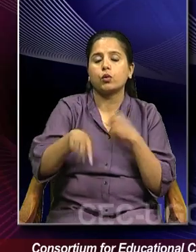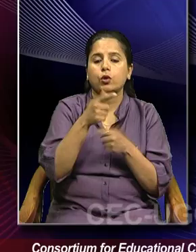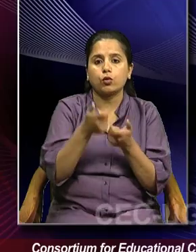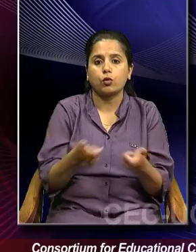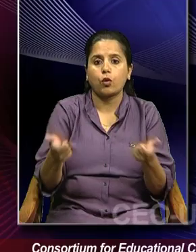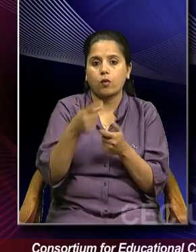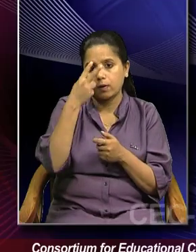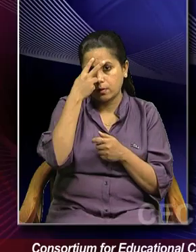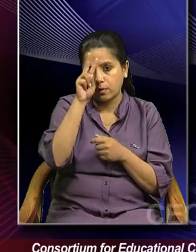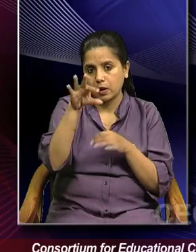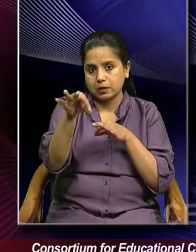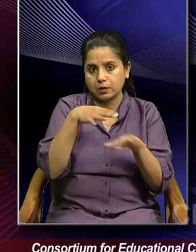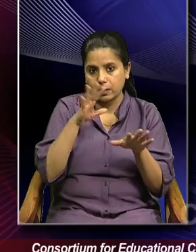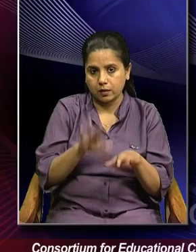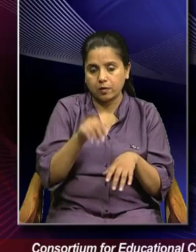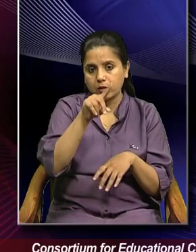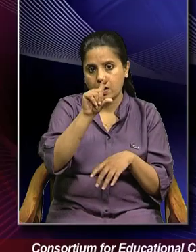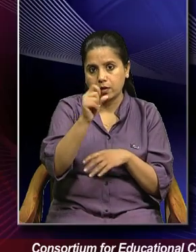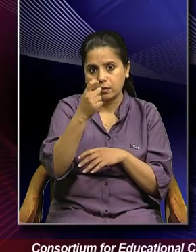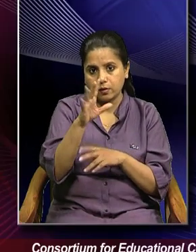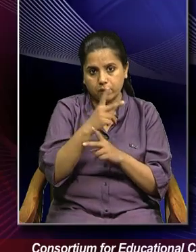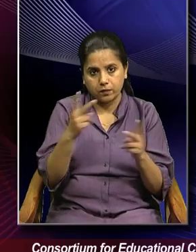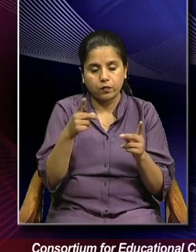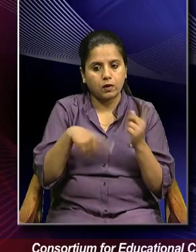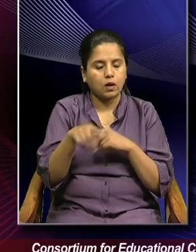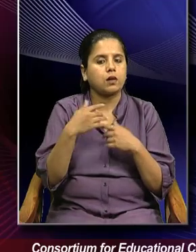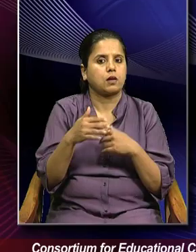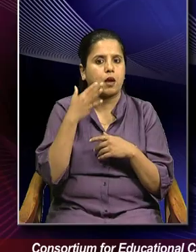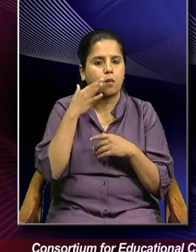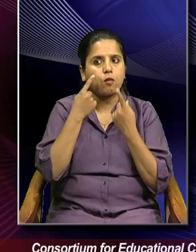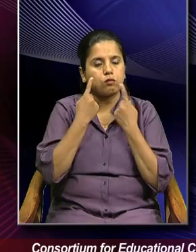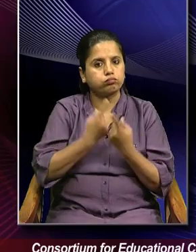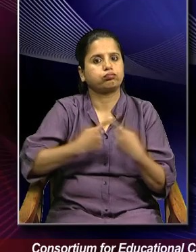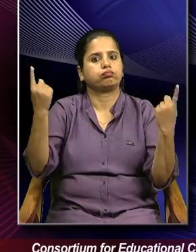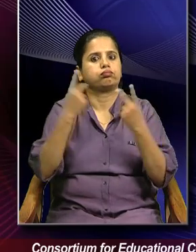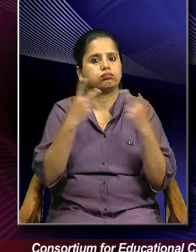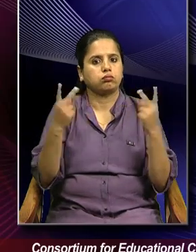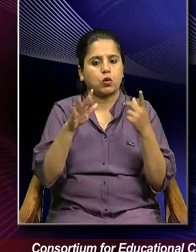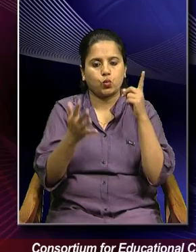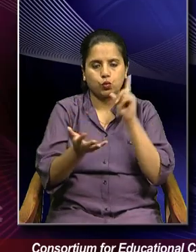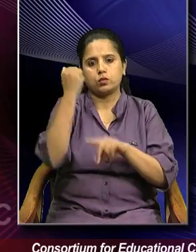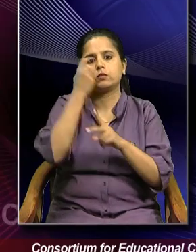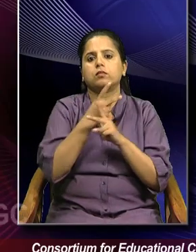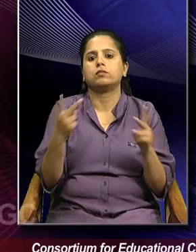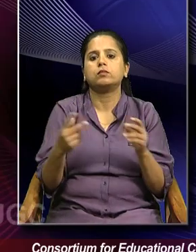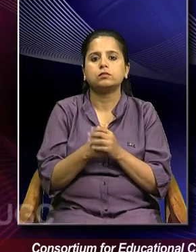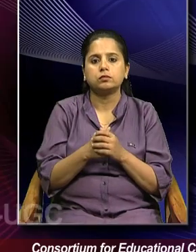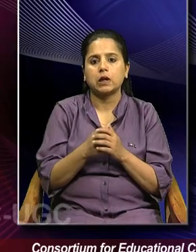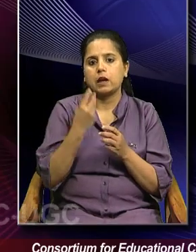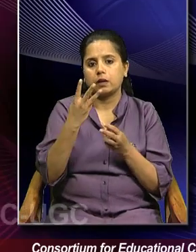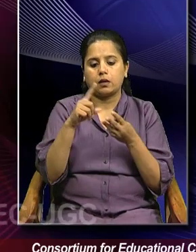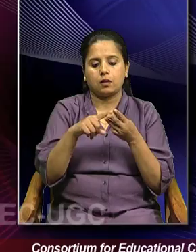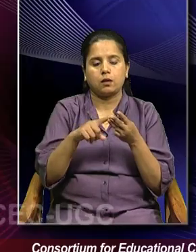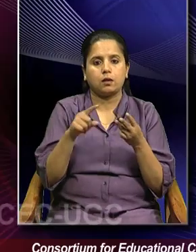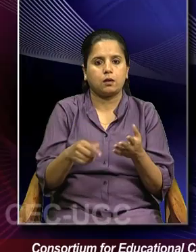held in Mexico City in 1975, it made an important call. It was an important milestone. 3 objectives